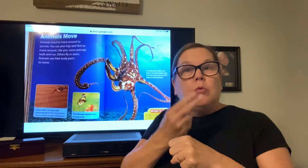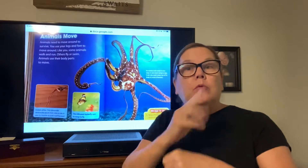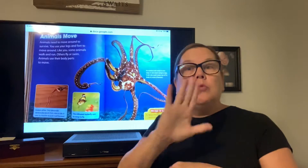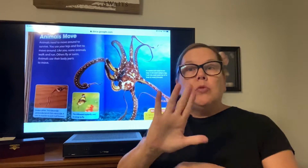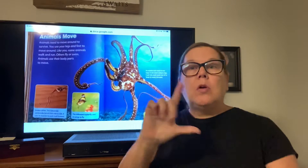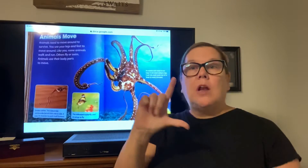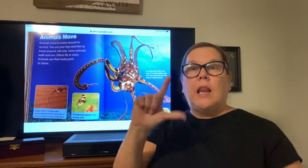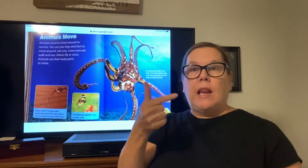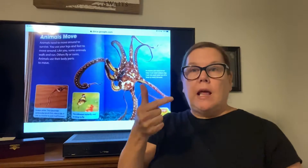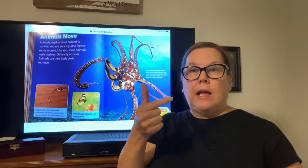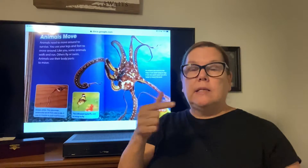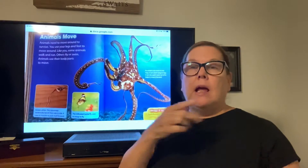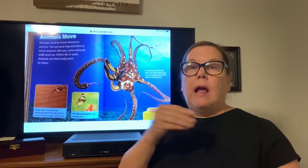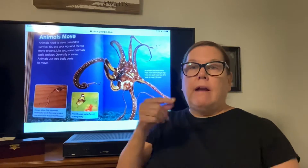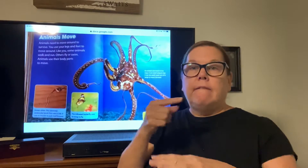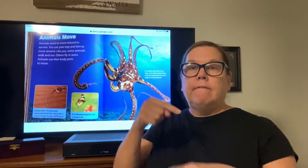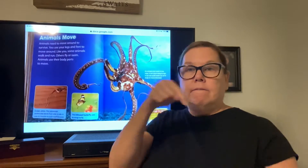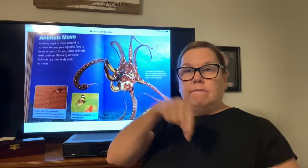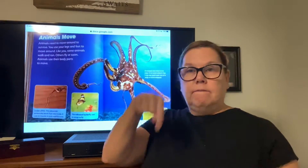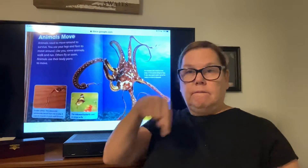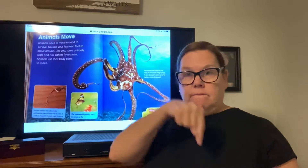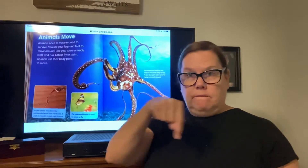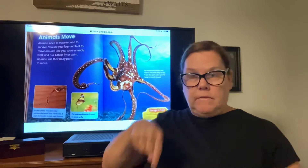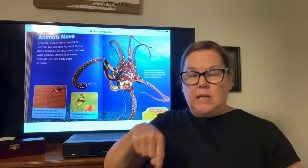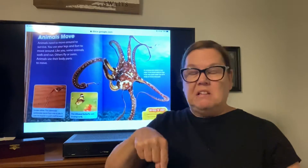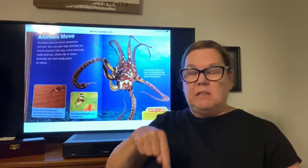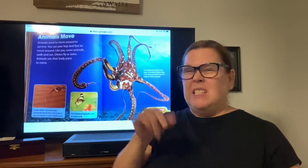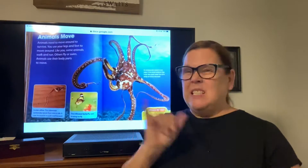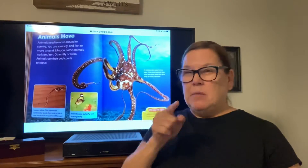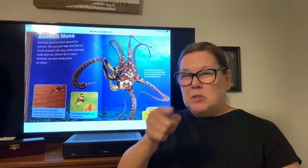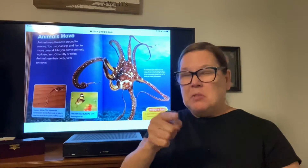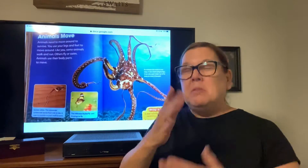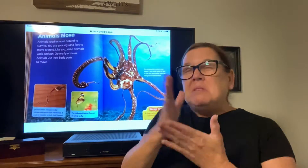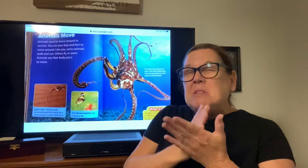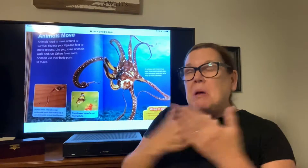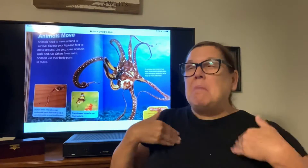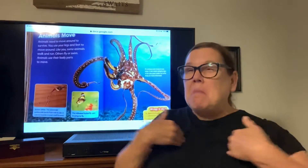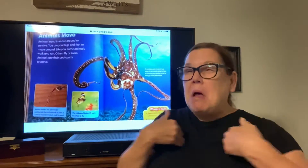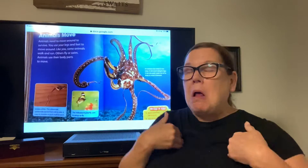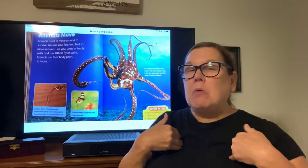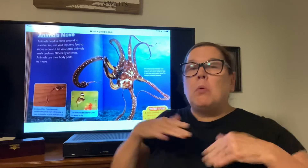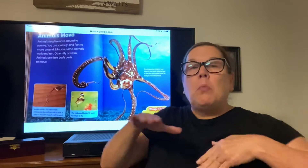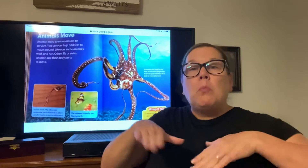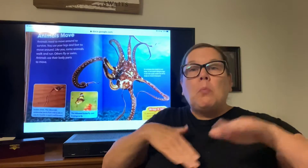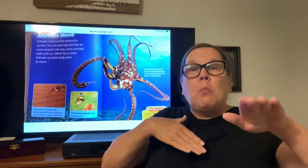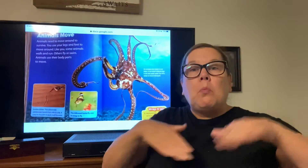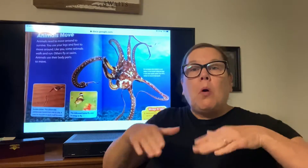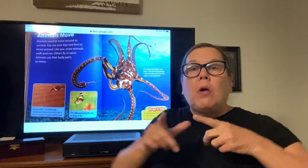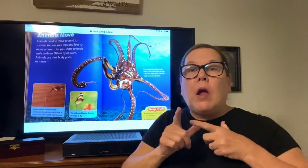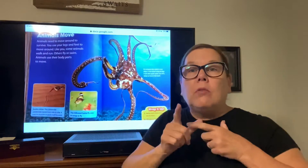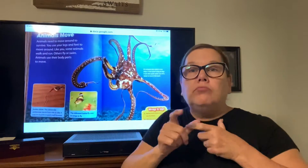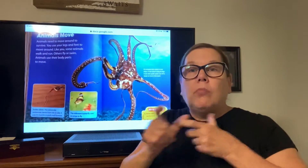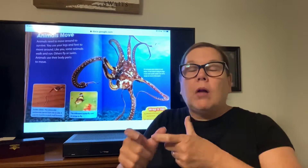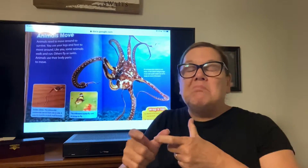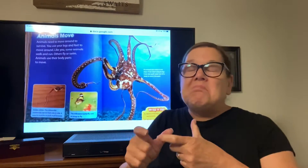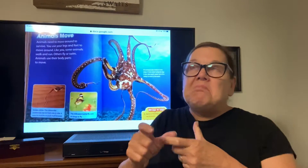around. Like you, some animals walk and run. Others fly or swim.